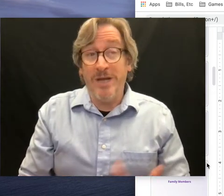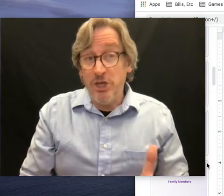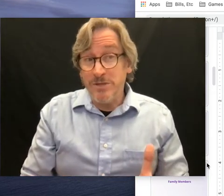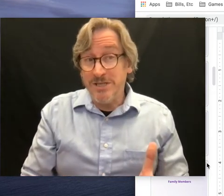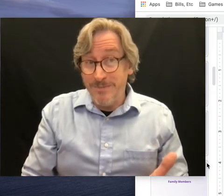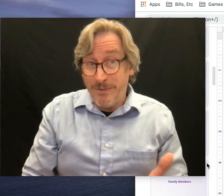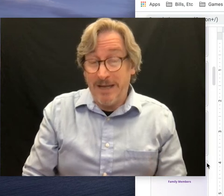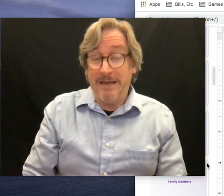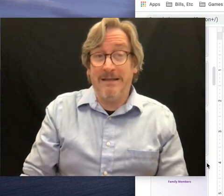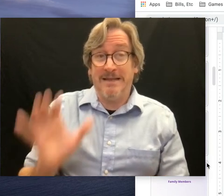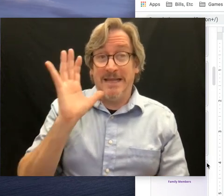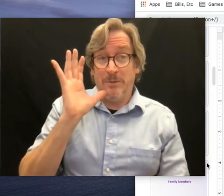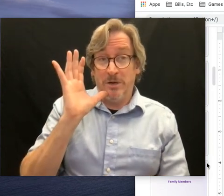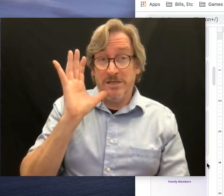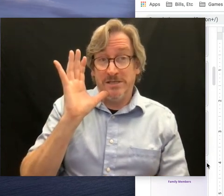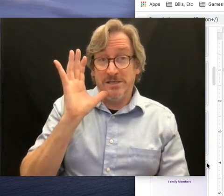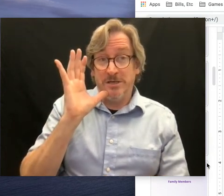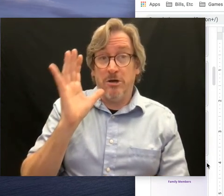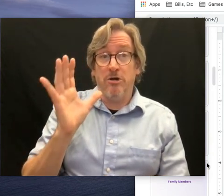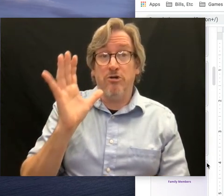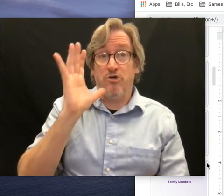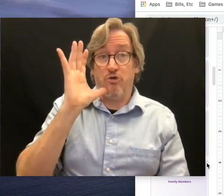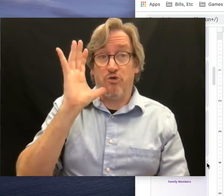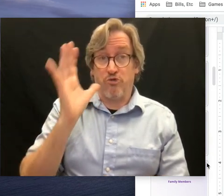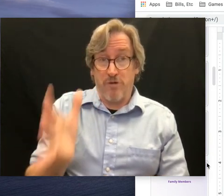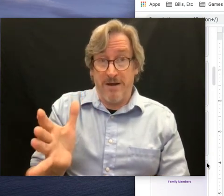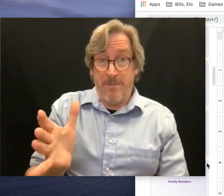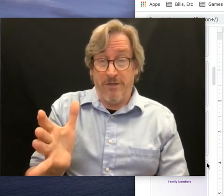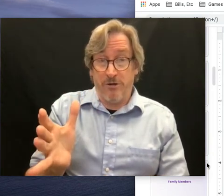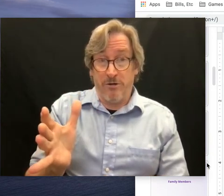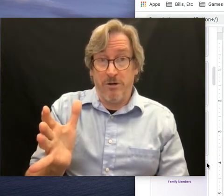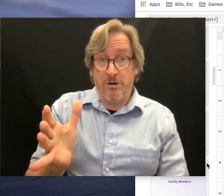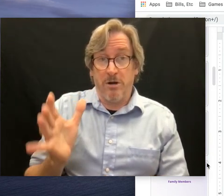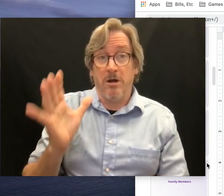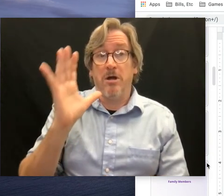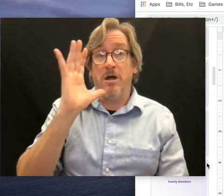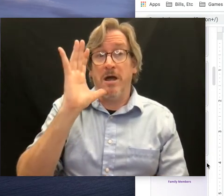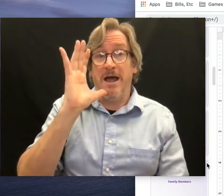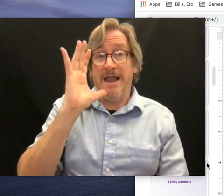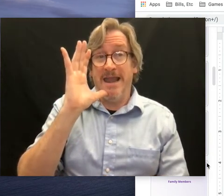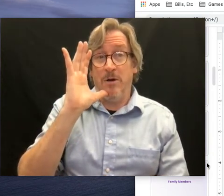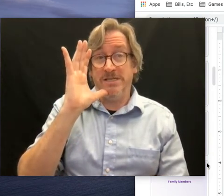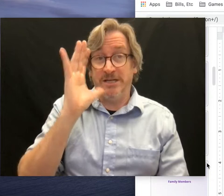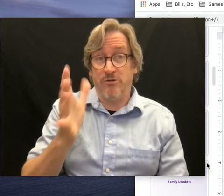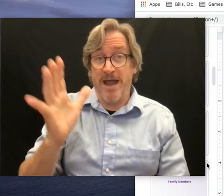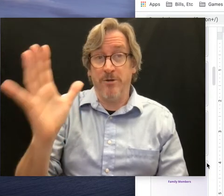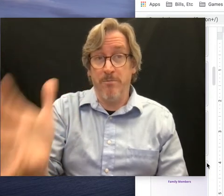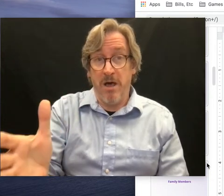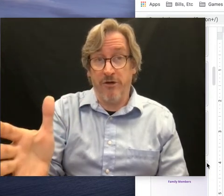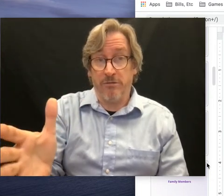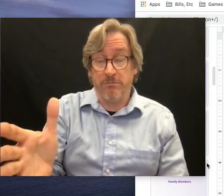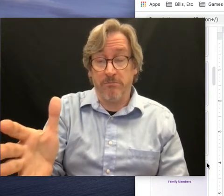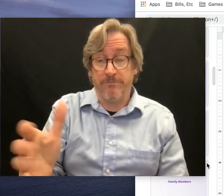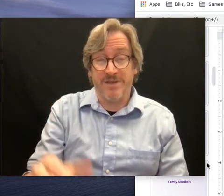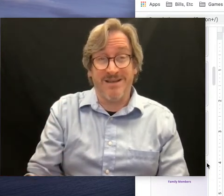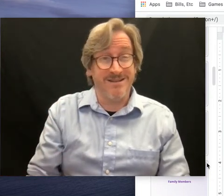So it used to be that it was grandmother, and now we see